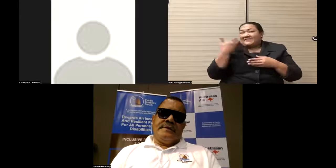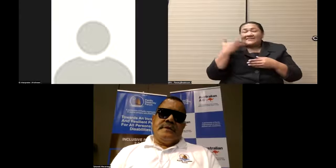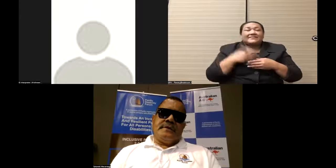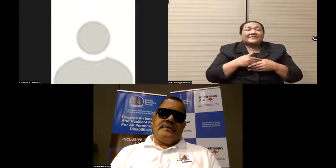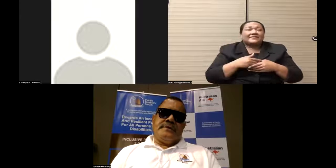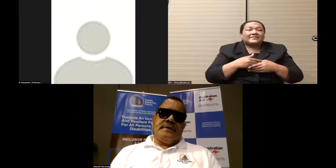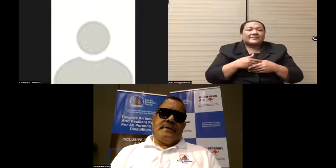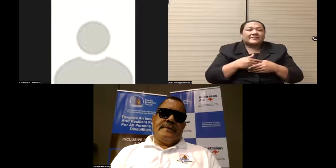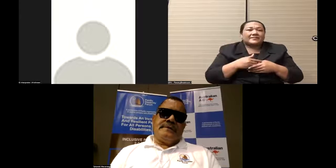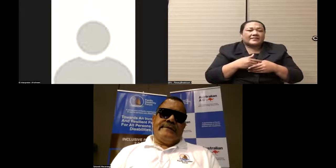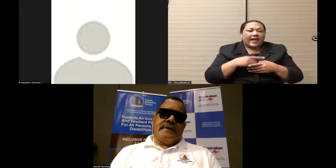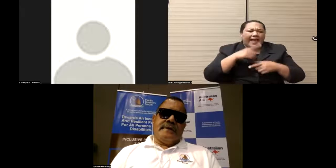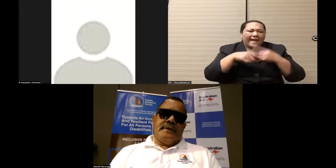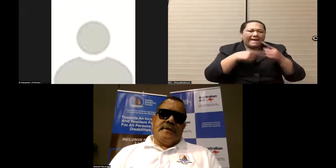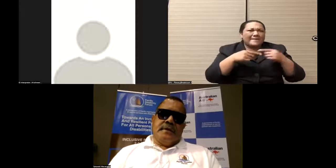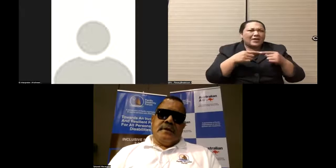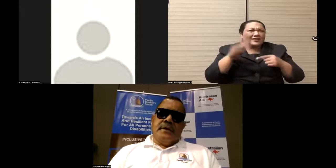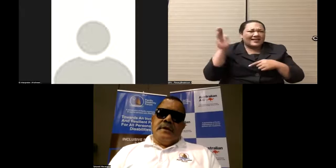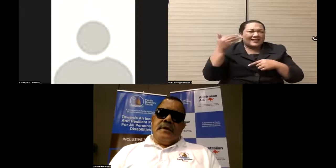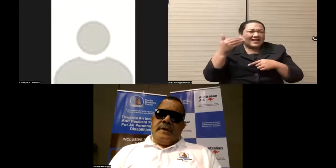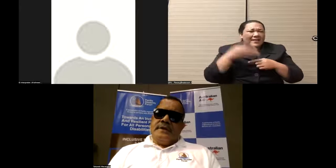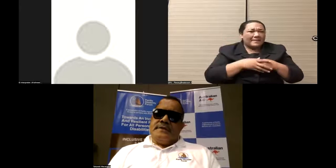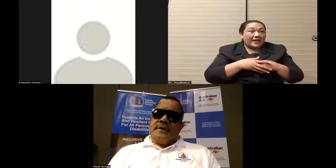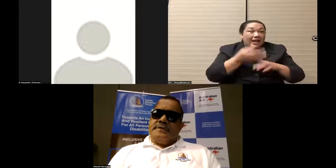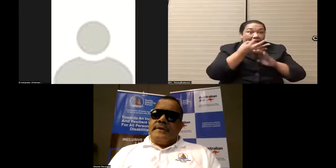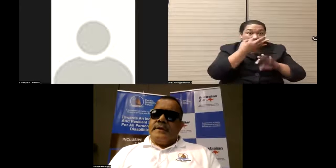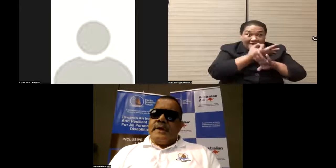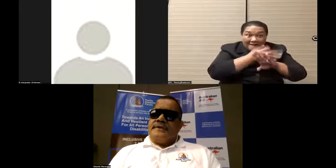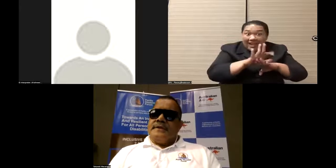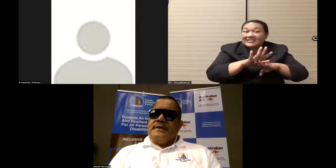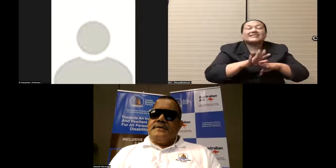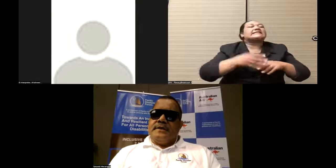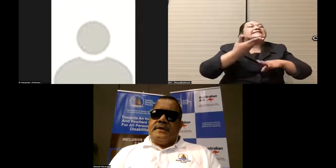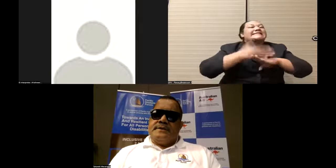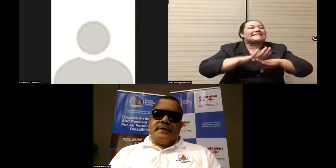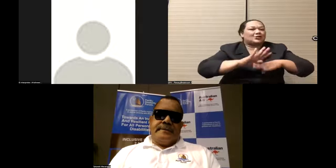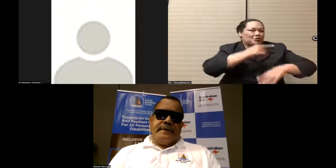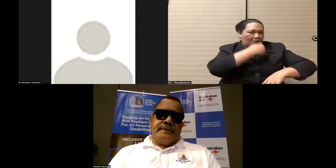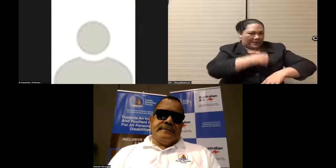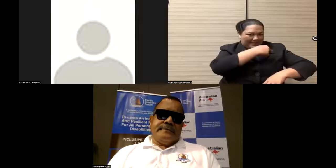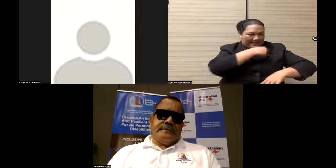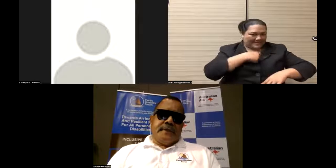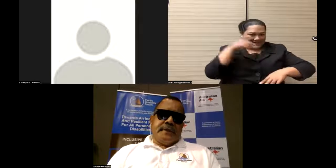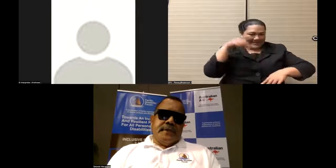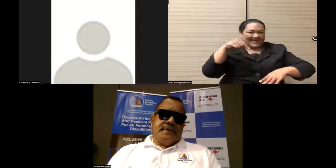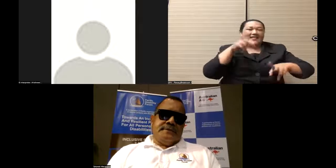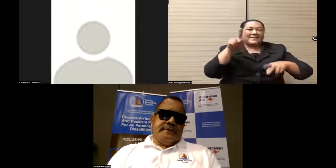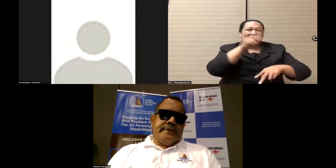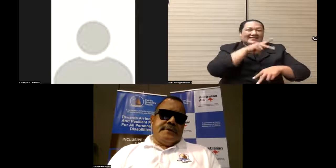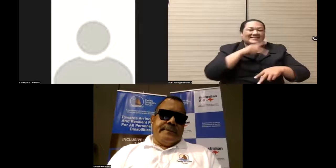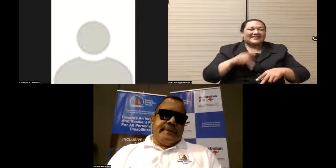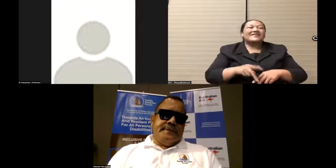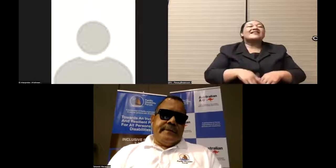commitments to disability inclusion in the Pacific. Ladies and gentlemen, excellencies, ladies and gentlemen,